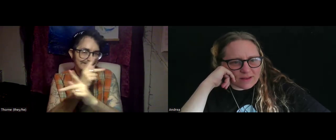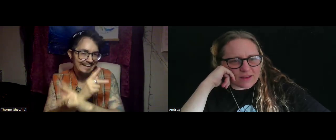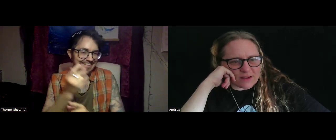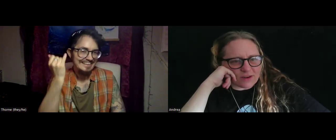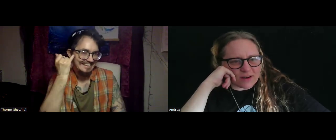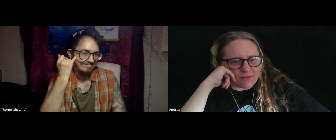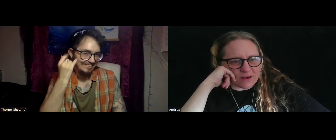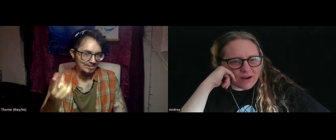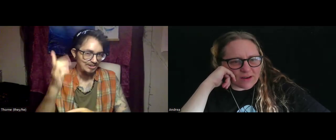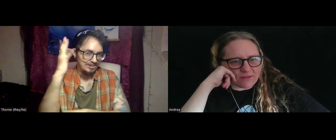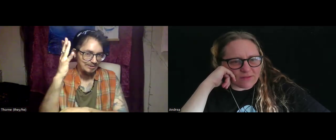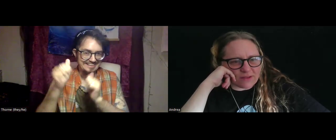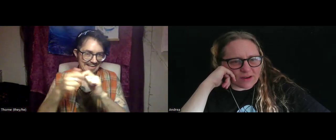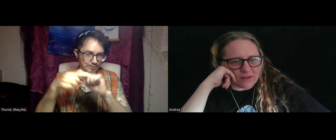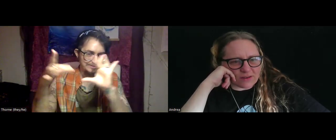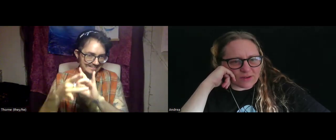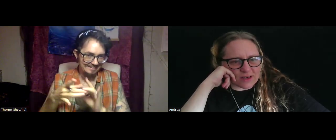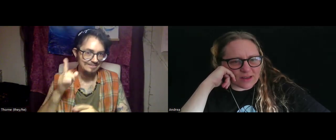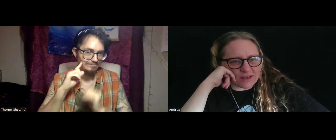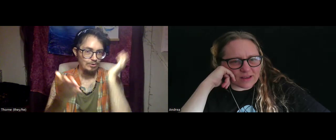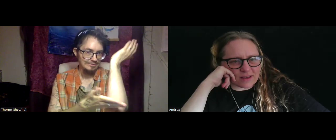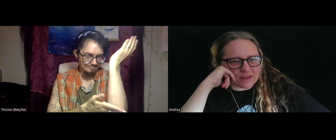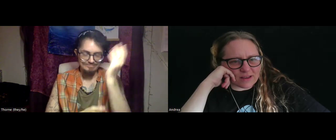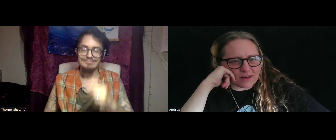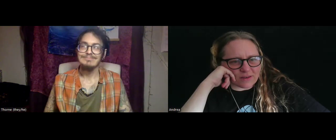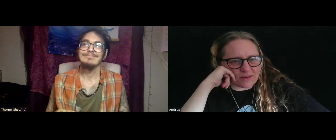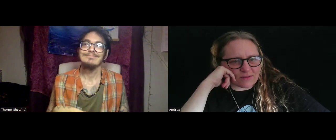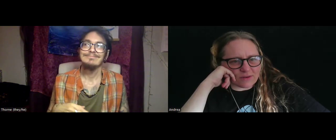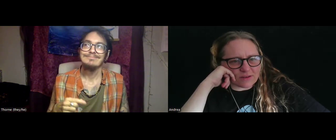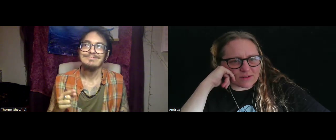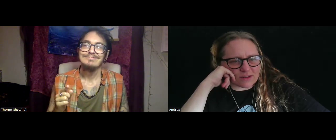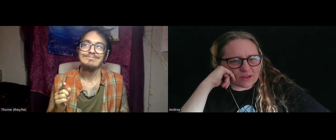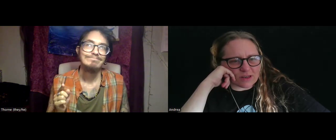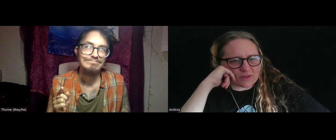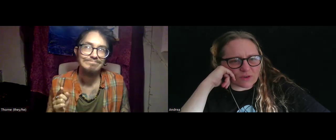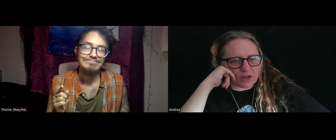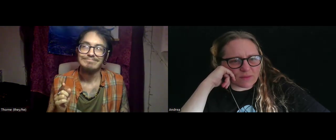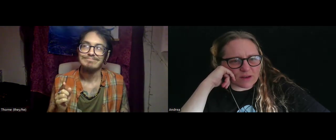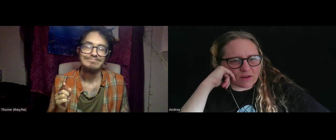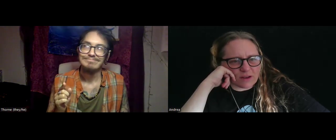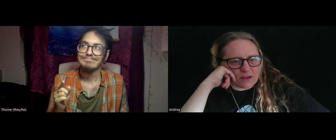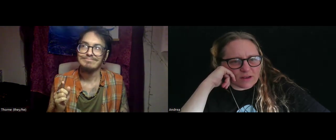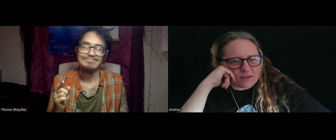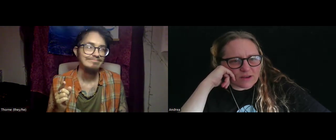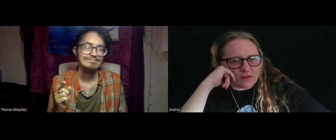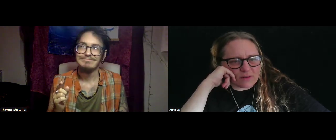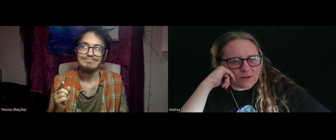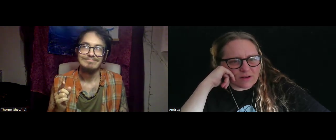they try to figure out if, the tree, you know, is a good connection for chopping down. So